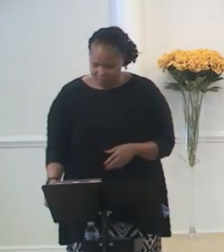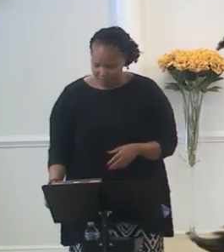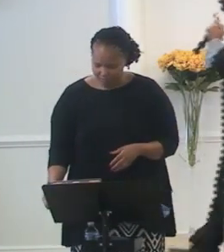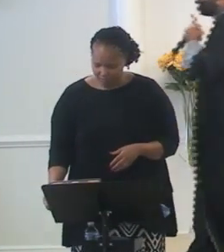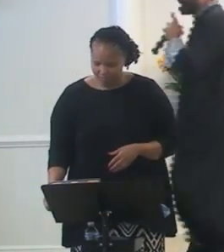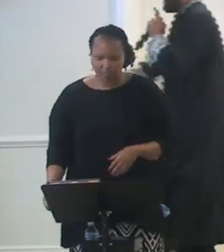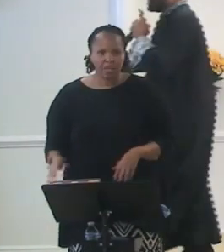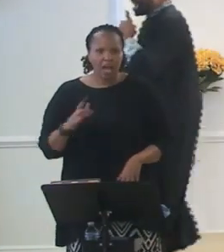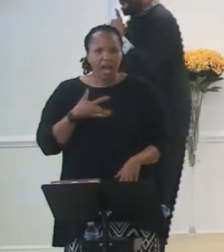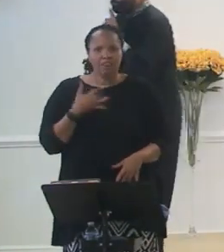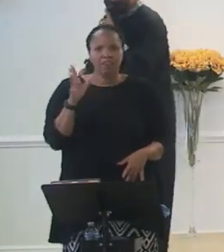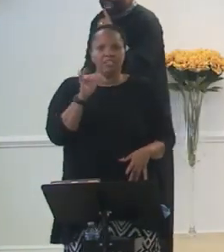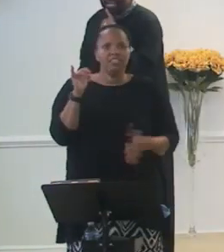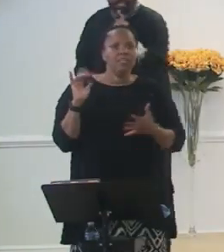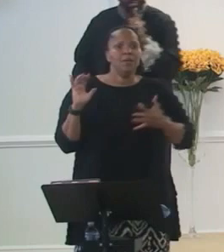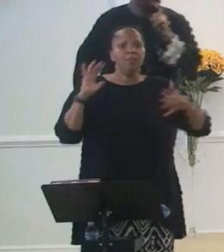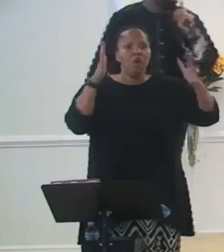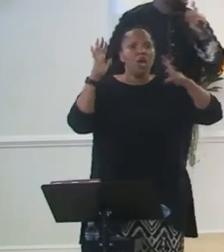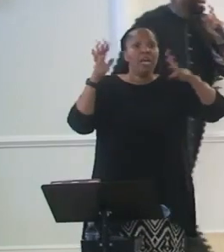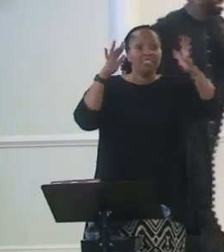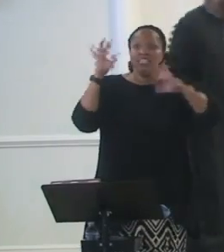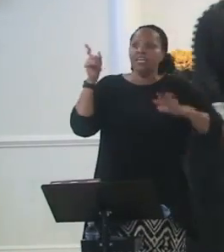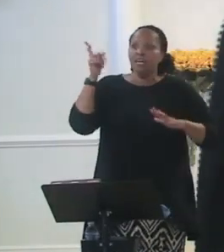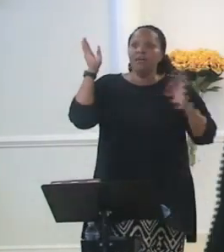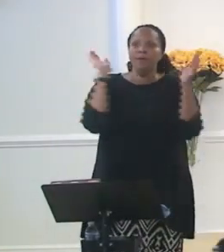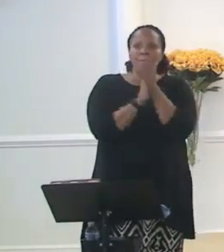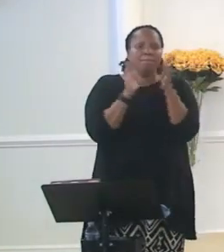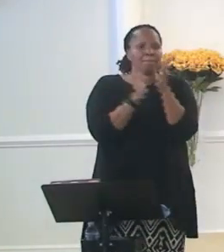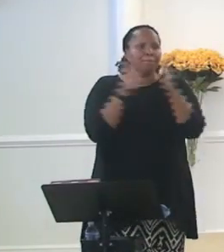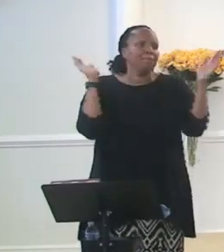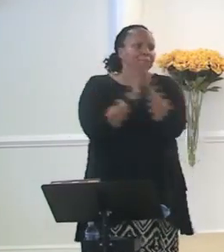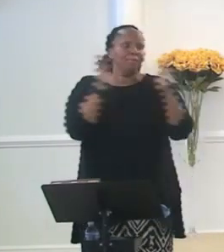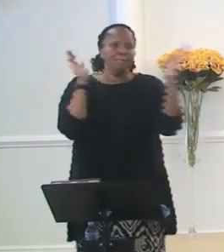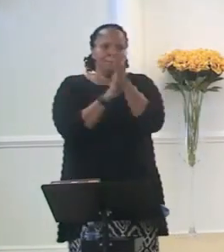I feel like praising, praising.